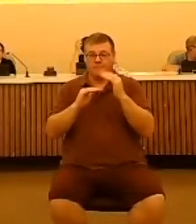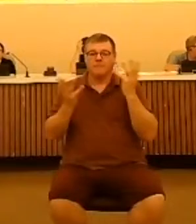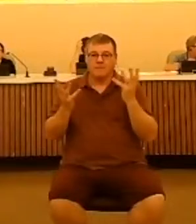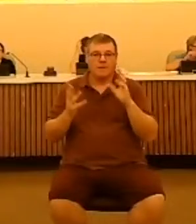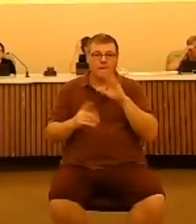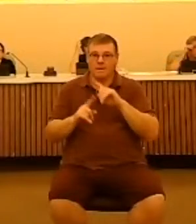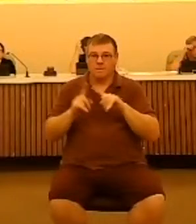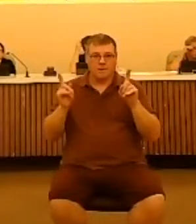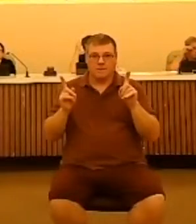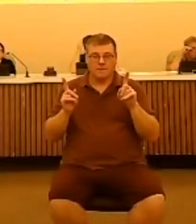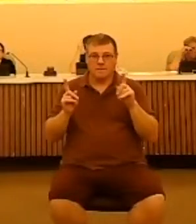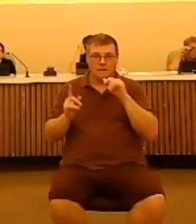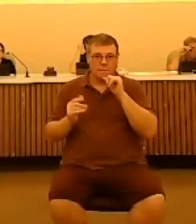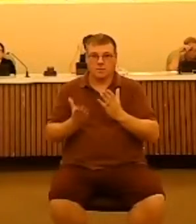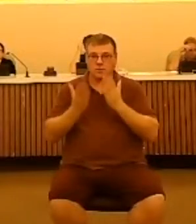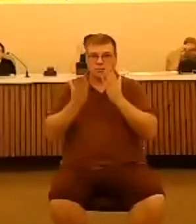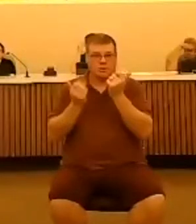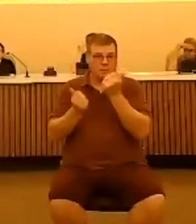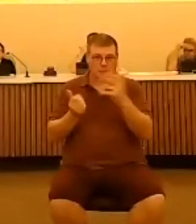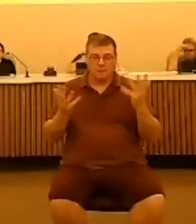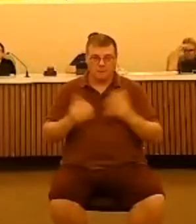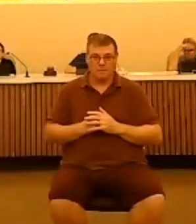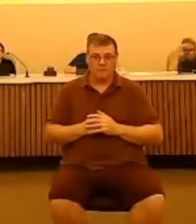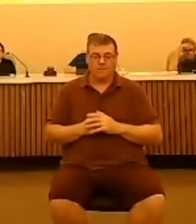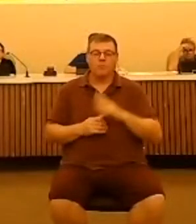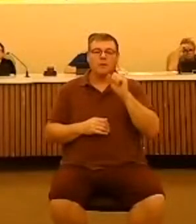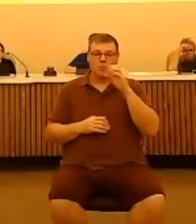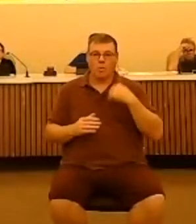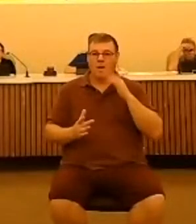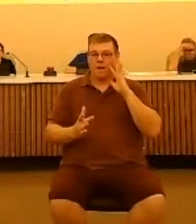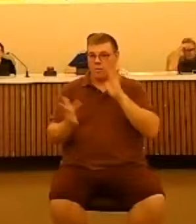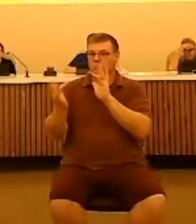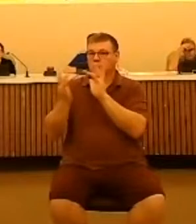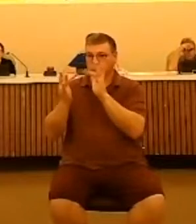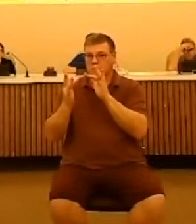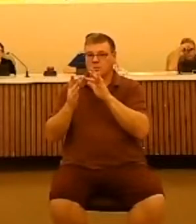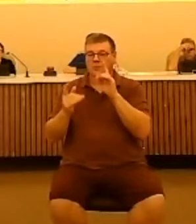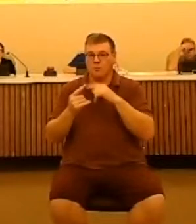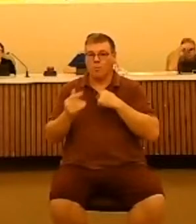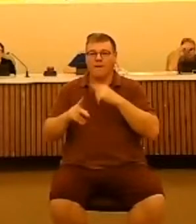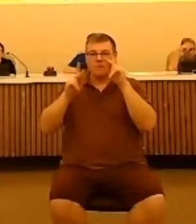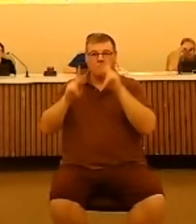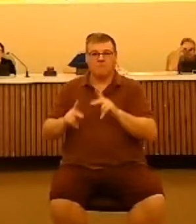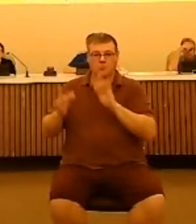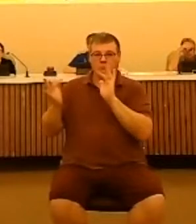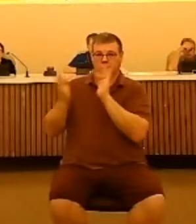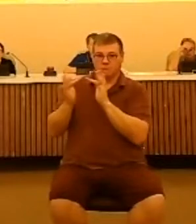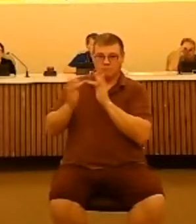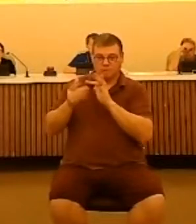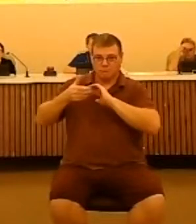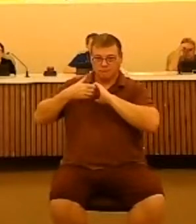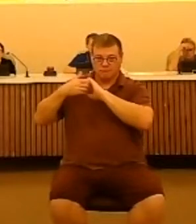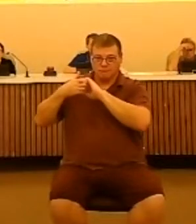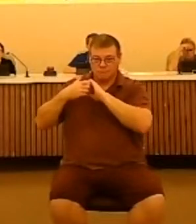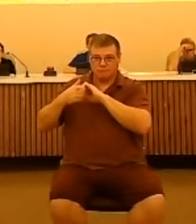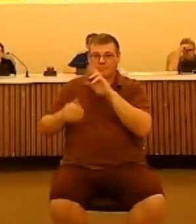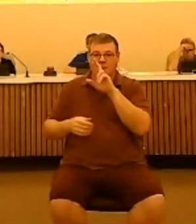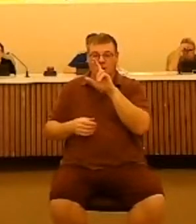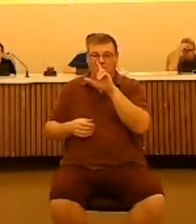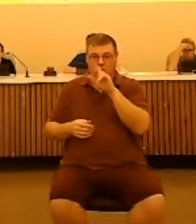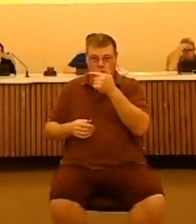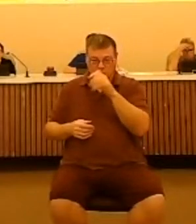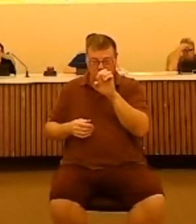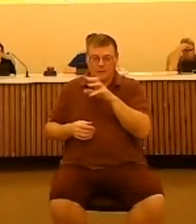they didn't suggest Right. anything. So, So like I said, I'm going to reach out we have a liaison for RG&E. They're very responsive when